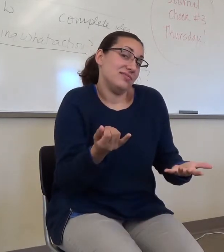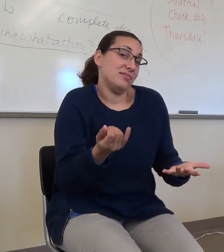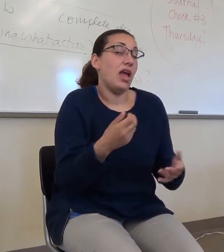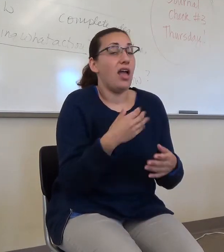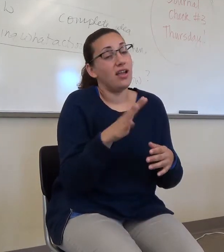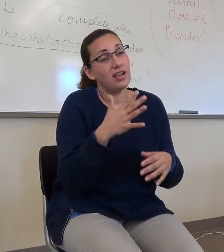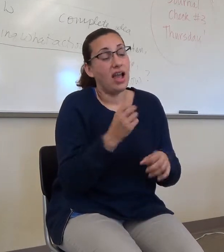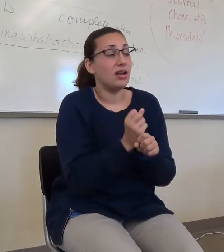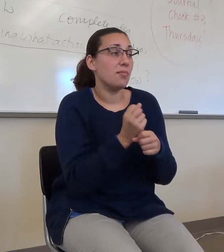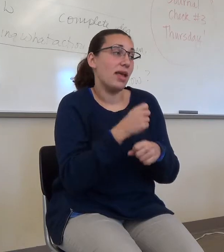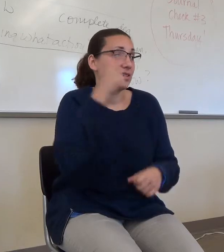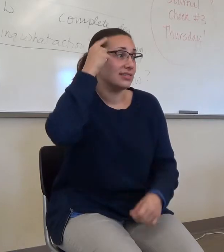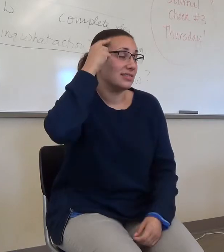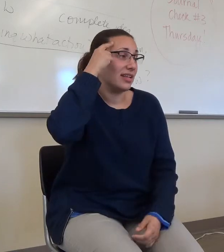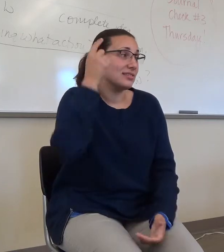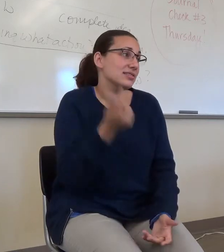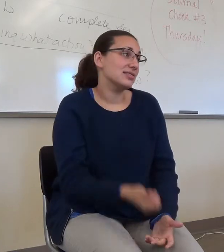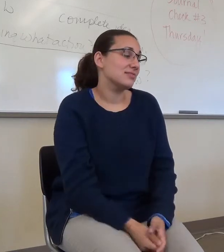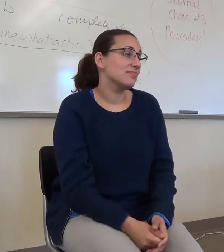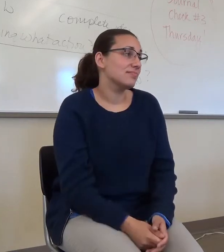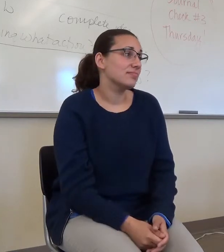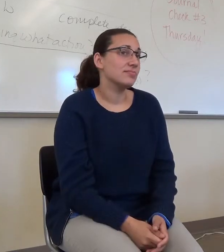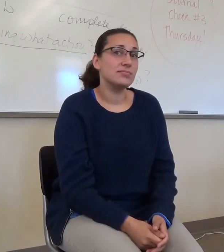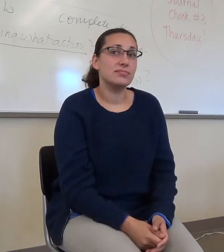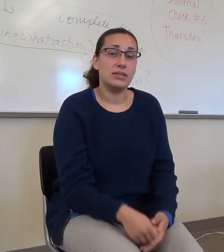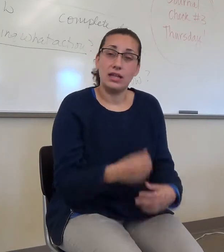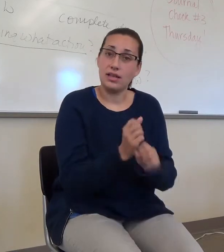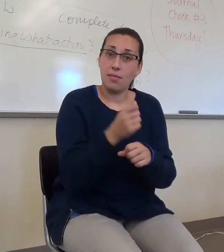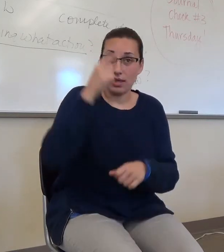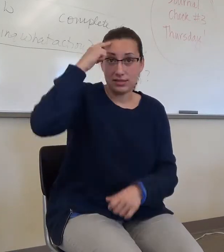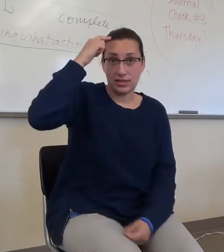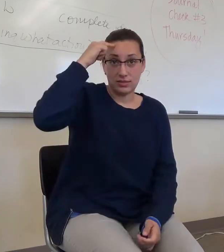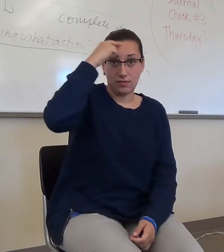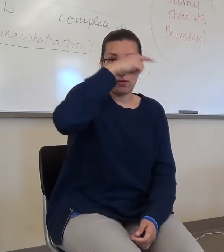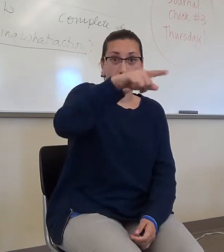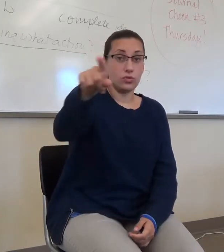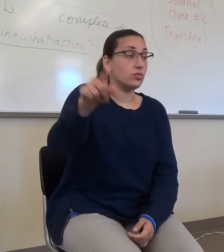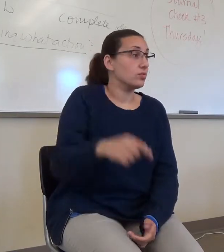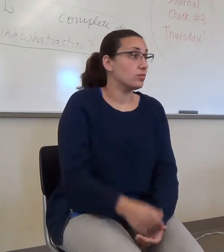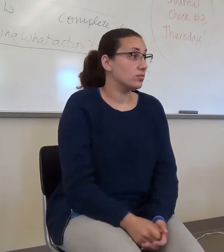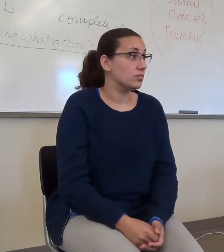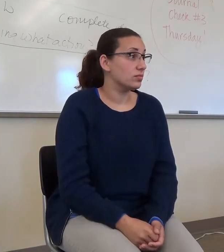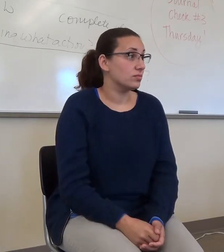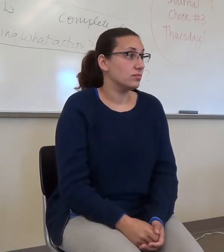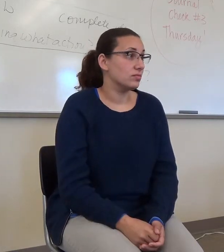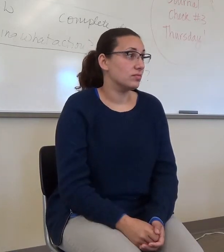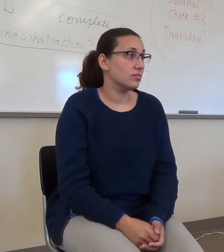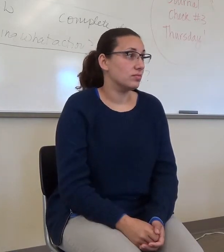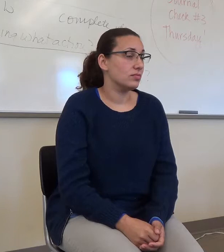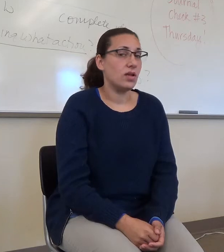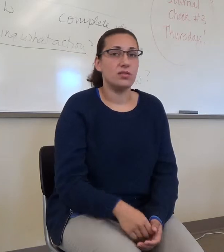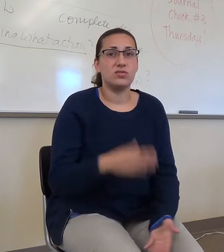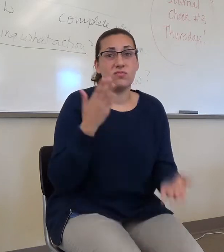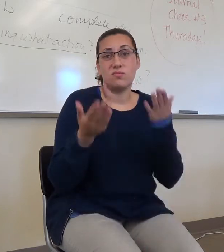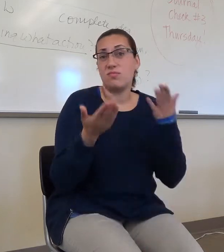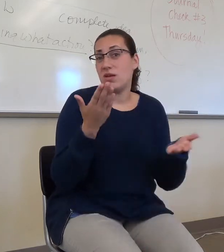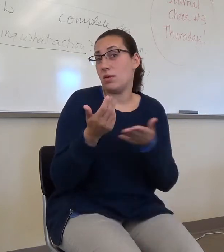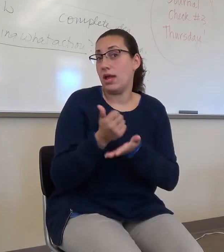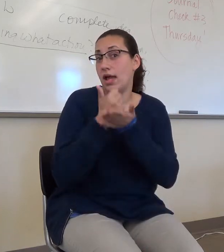sense. Okay. Does that make sense to people, what's going on? So what might have helped us up here